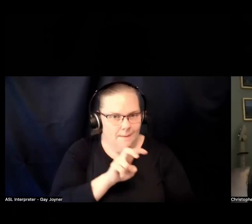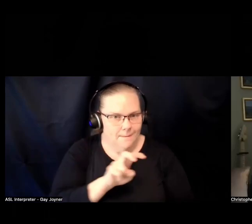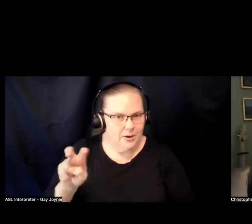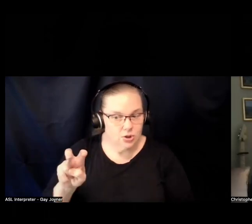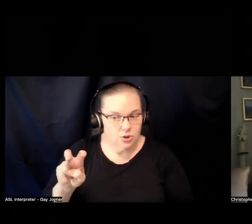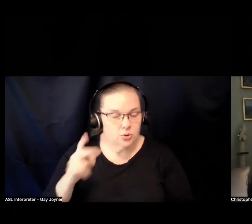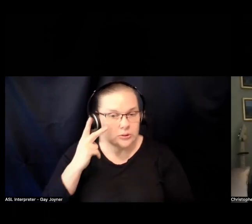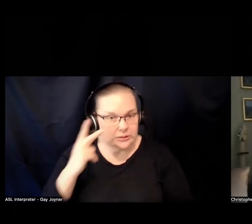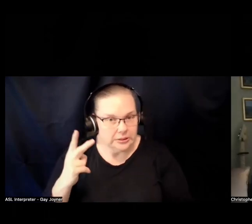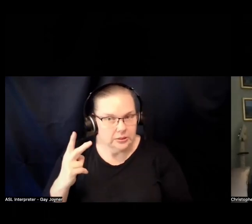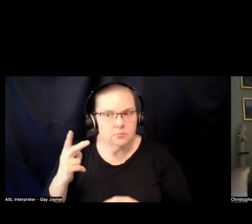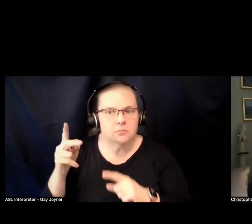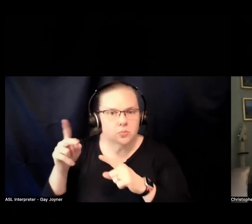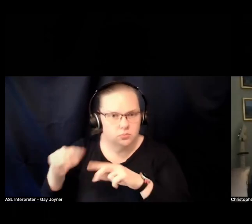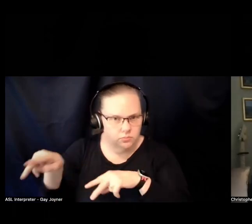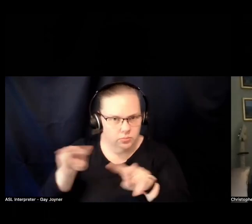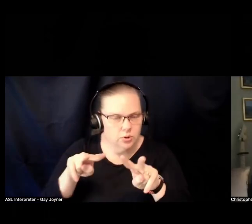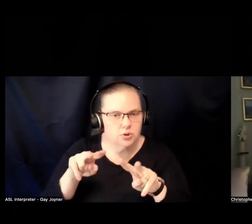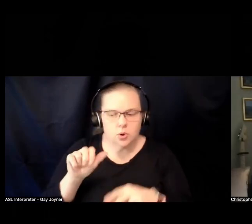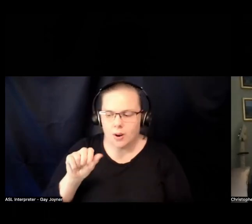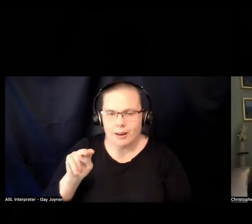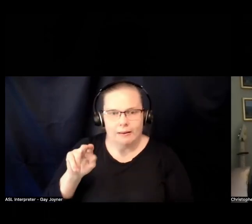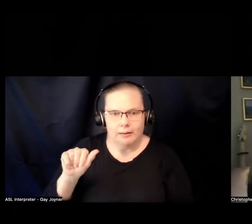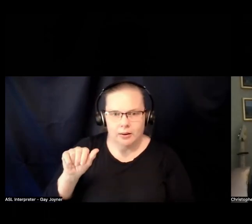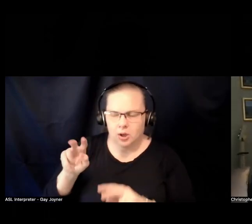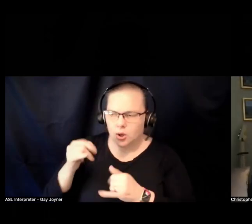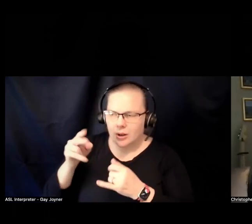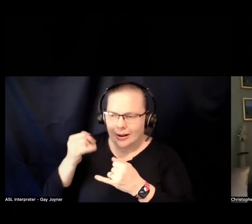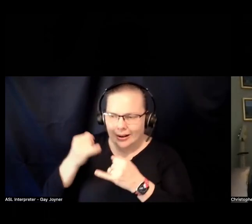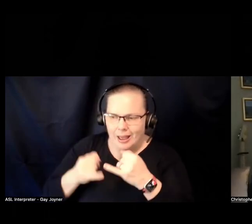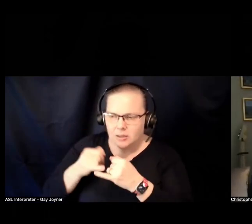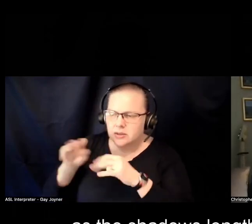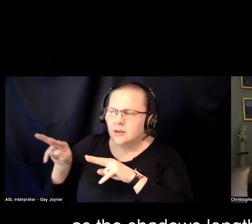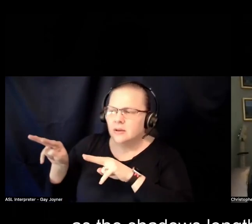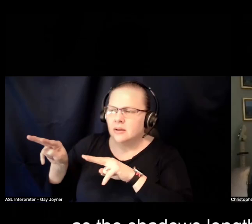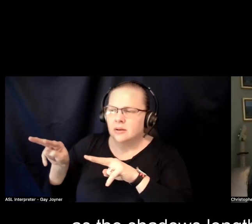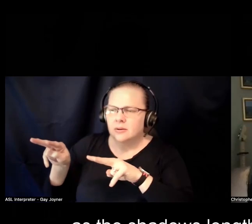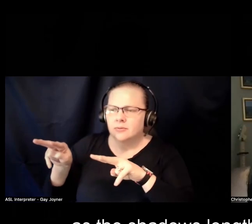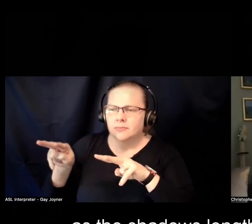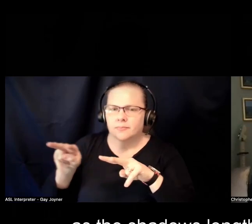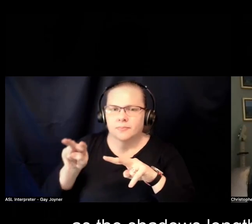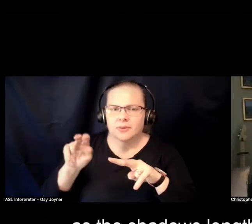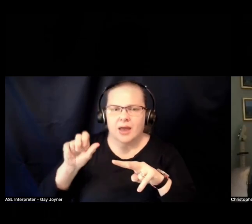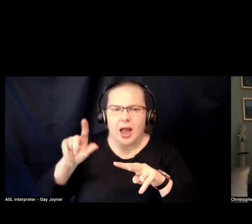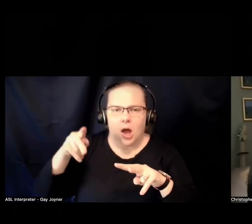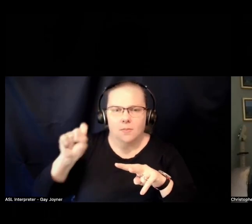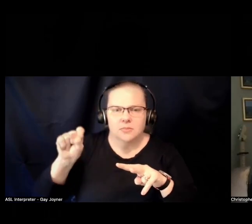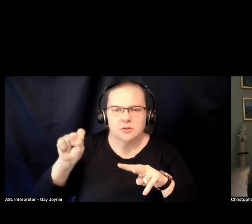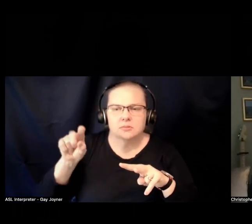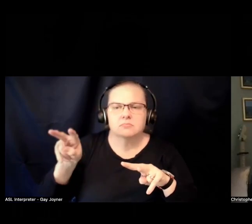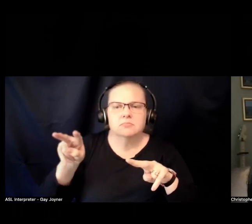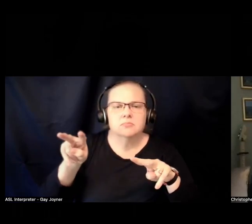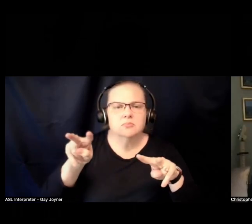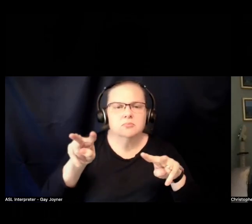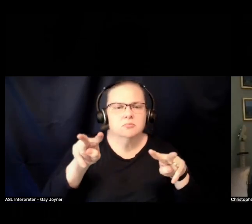home. Anna took one long last look at the magnificent Bavarian Alps as the shadows lengthened across the valley.